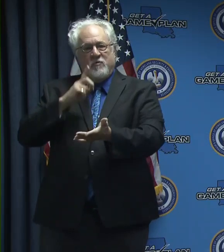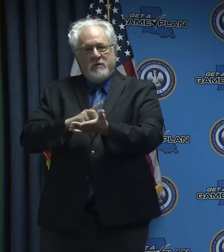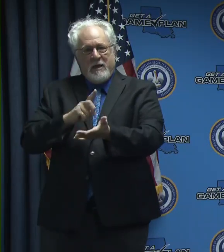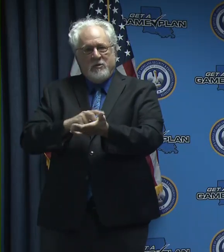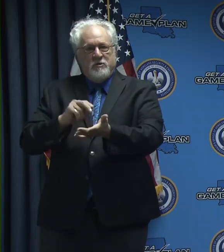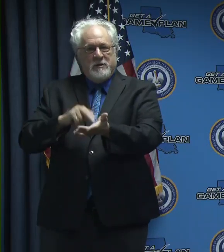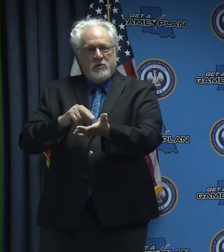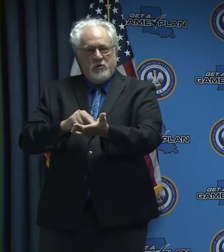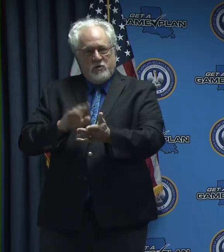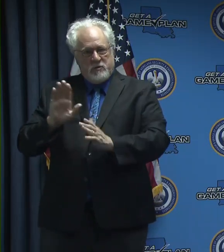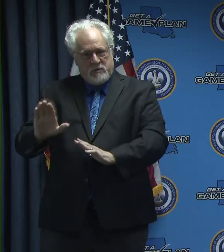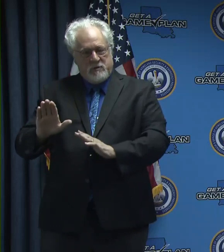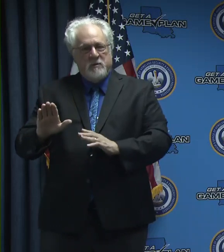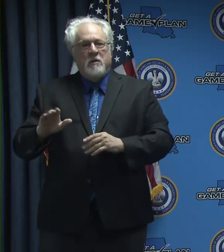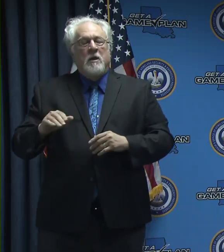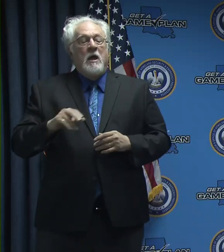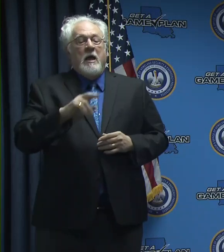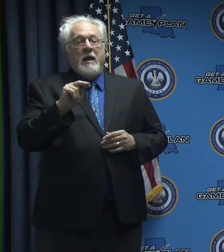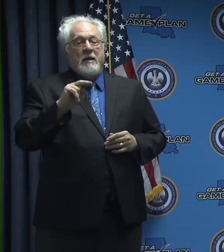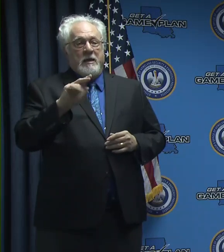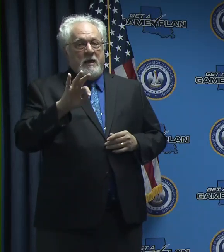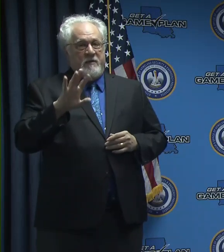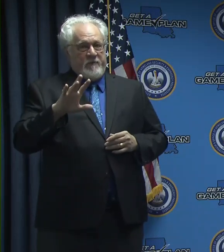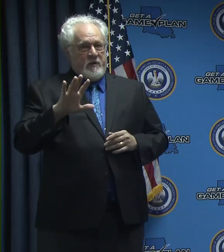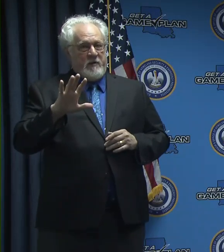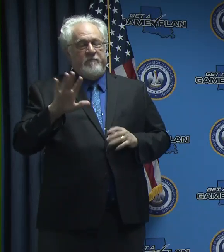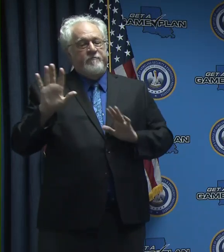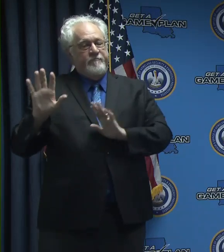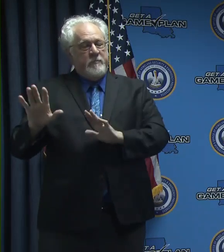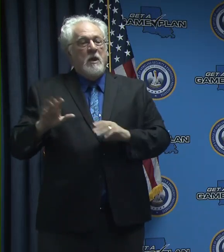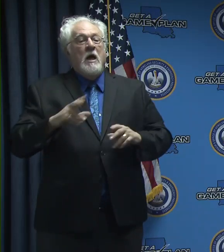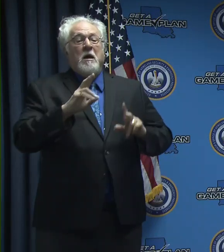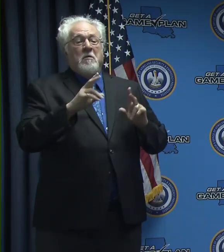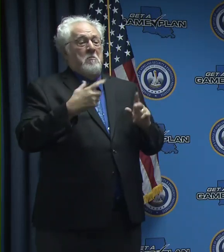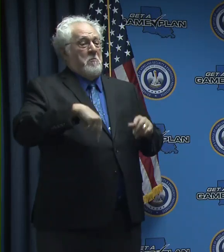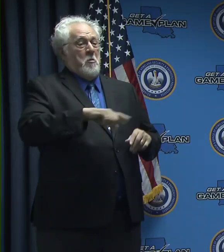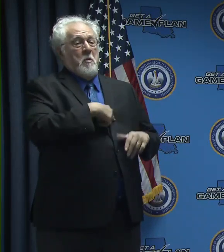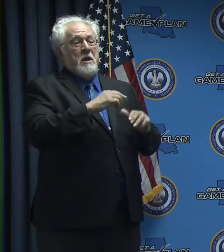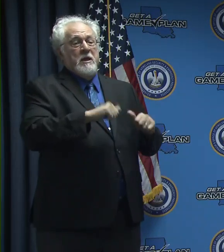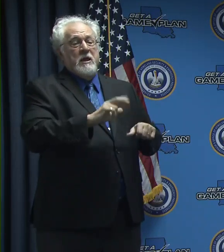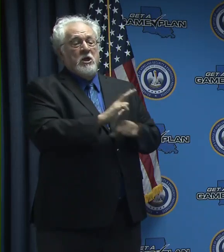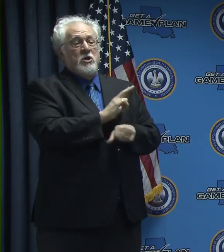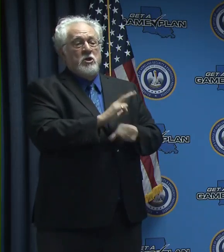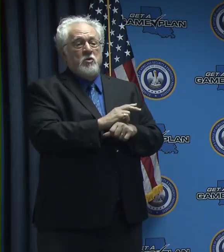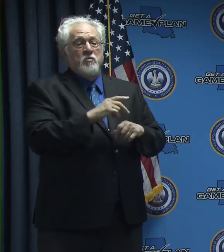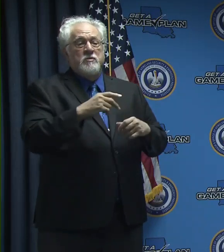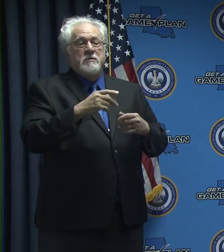medical masks, whether they're N95s or surgical masks, and individuals can use cloth